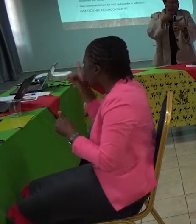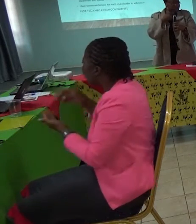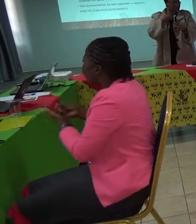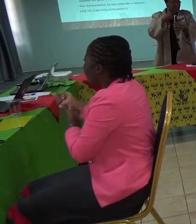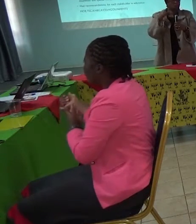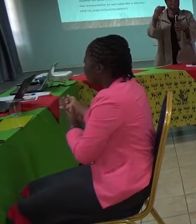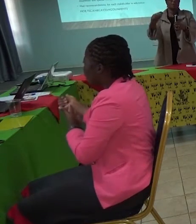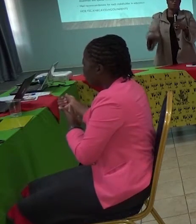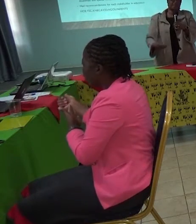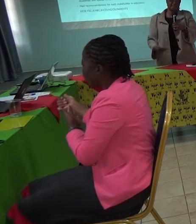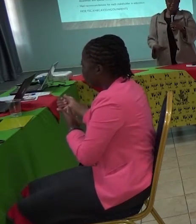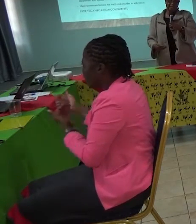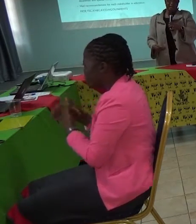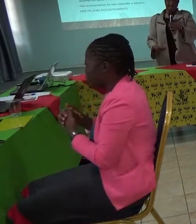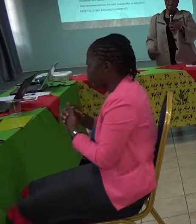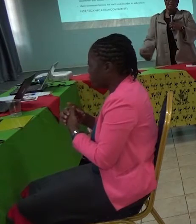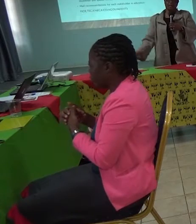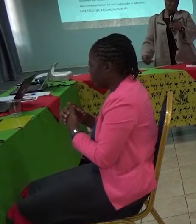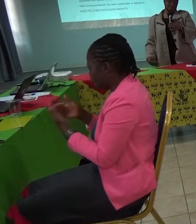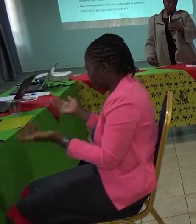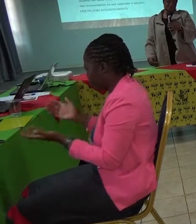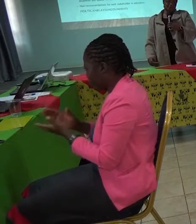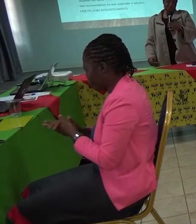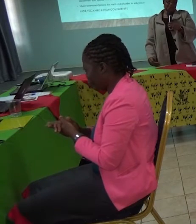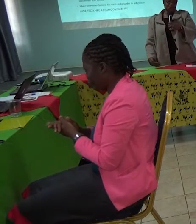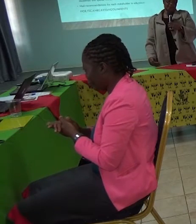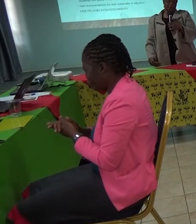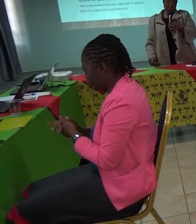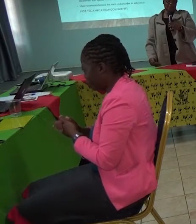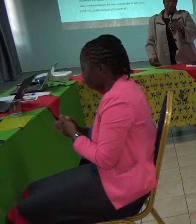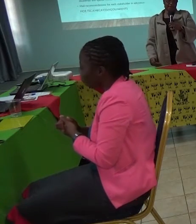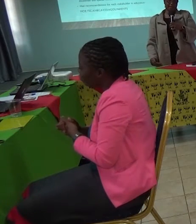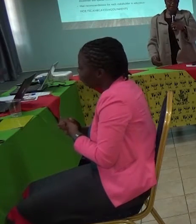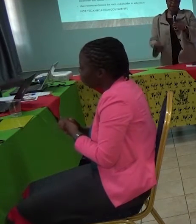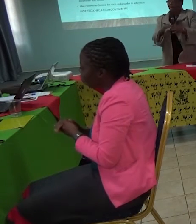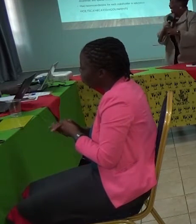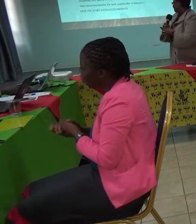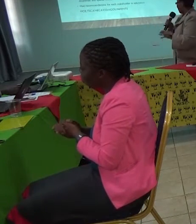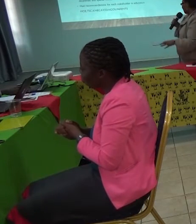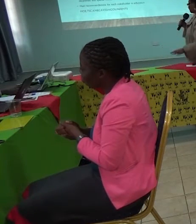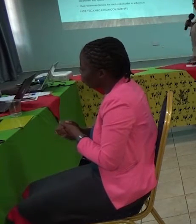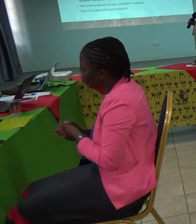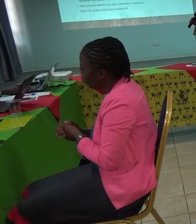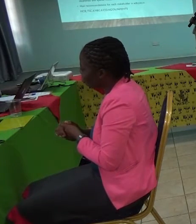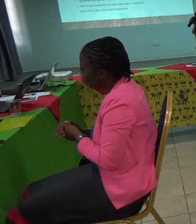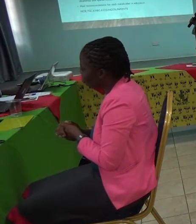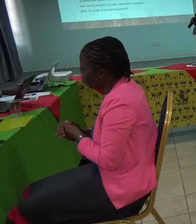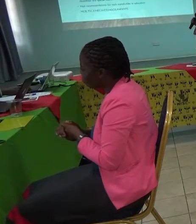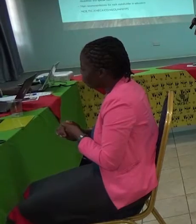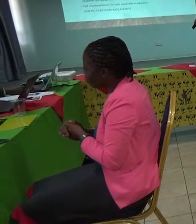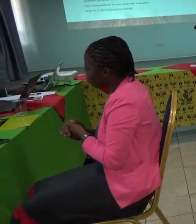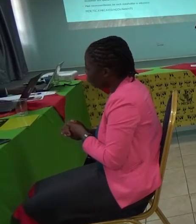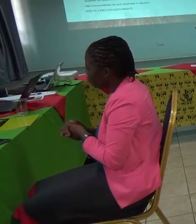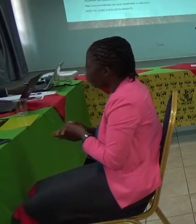the parents towards accommodating this other child. Are we together? This study